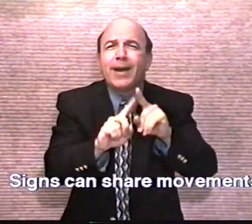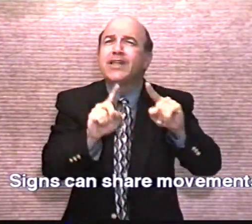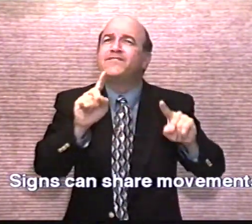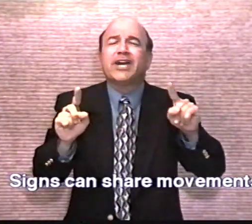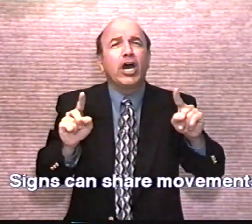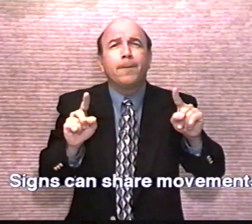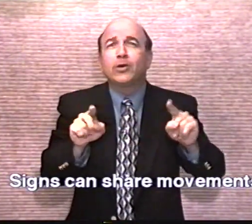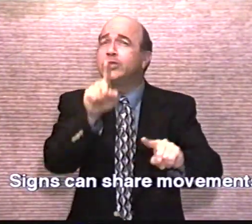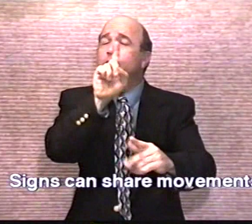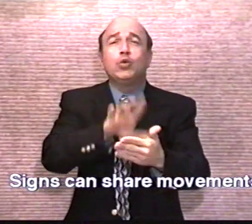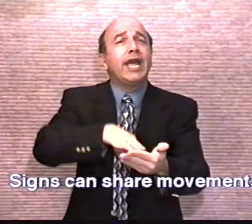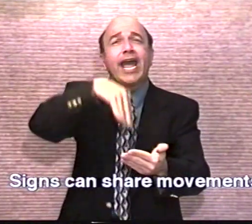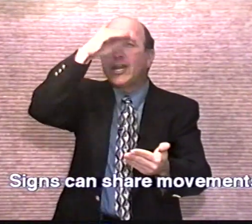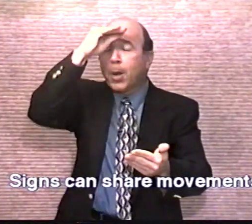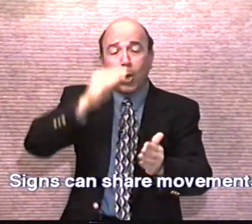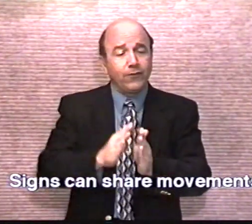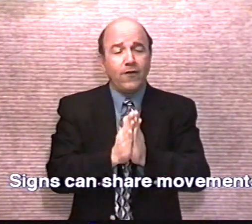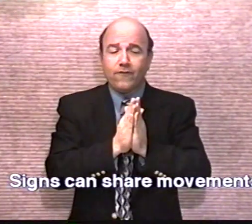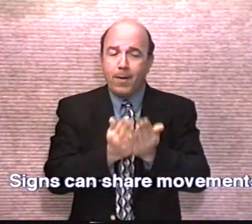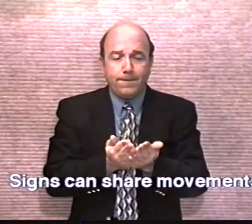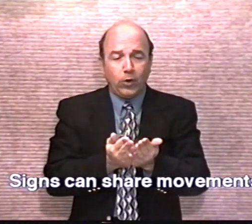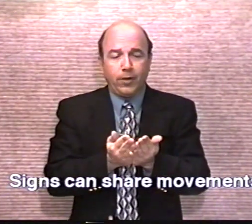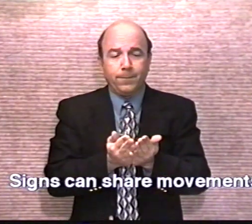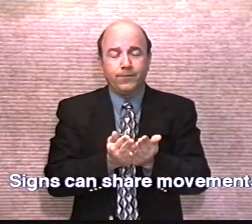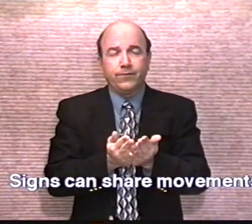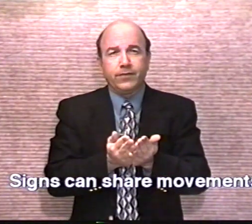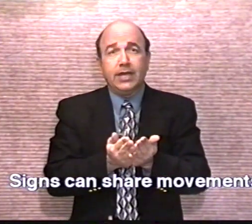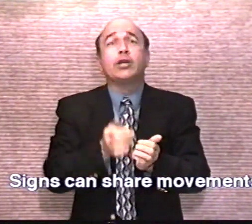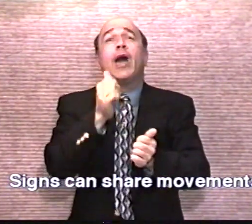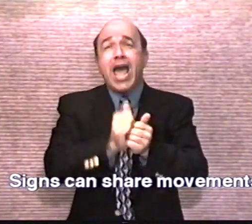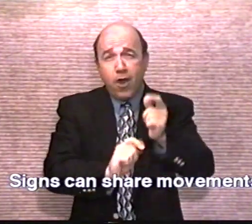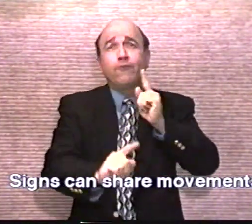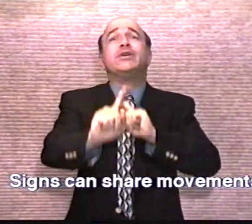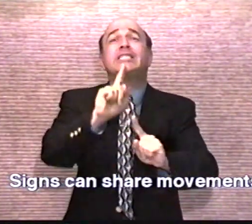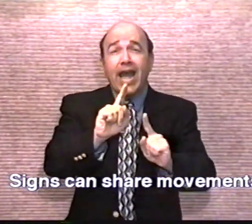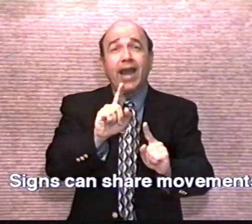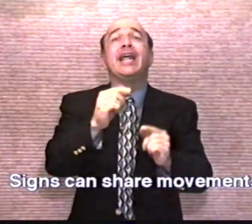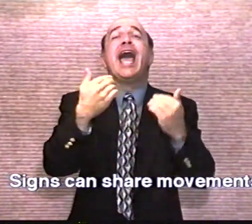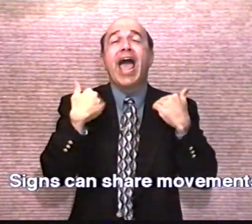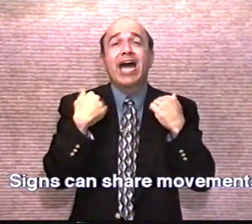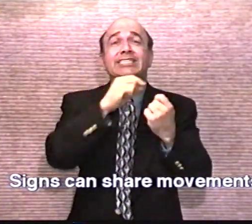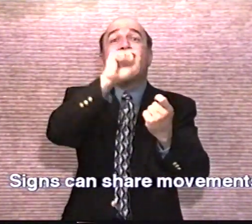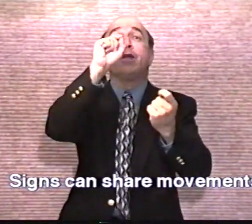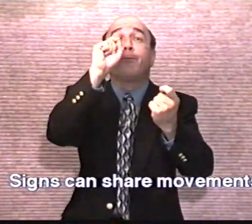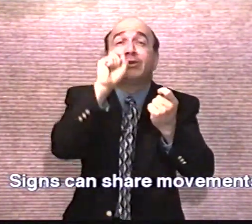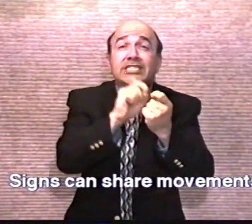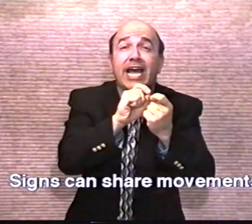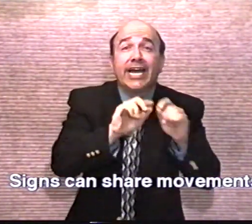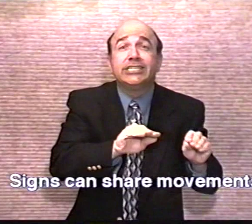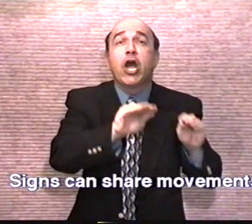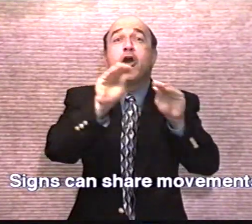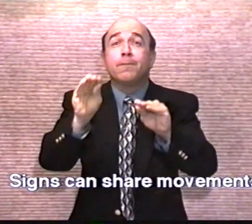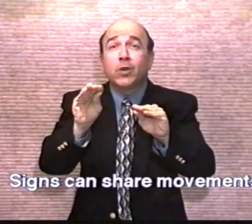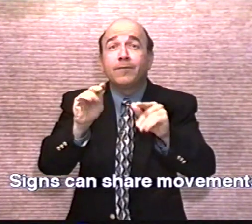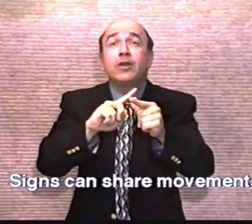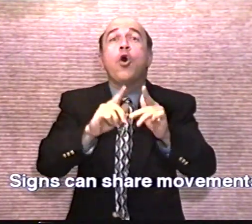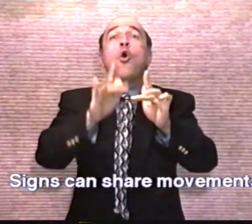many variables you can't learn from a book. So every sign has a precise movement